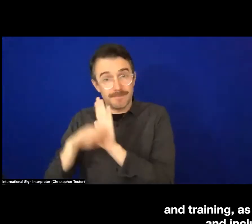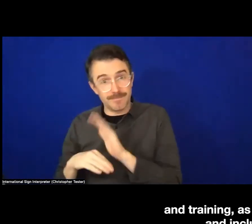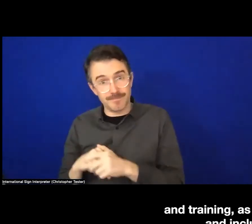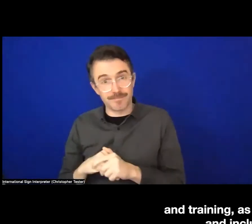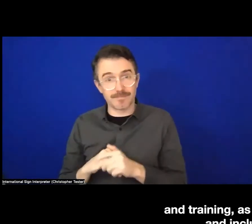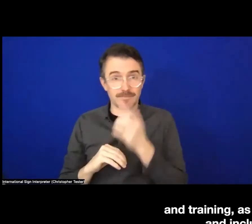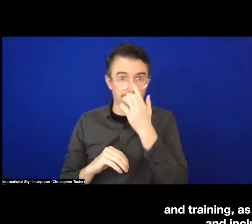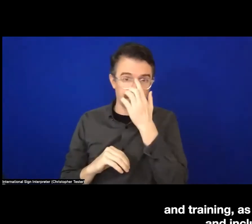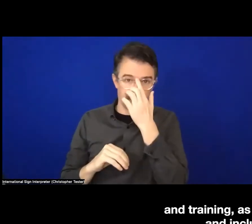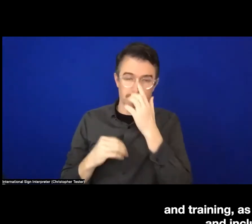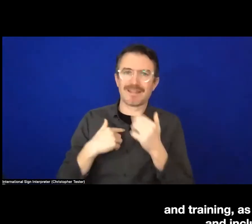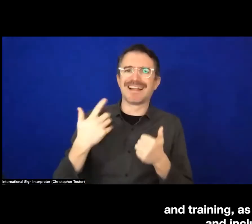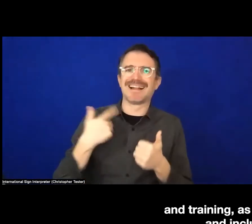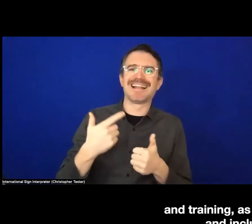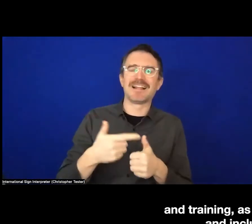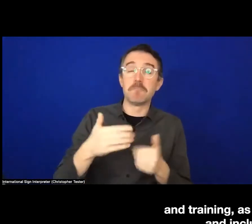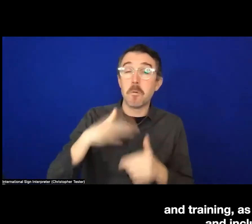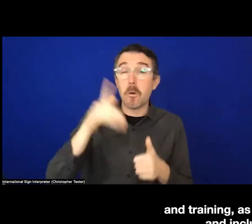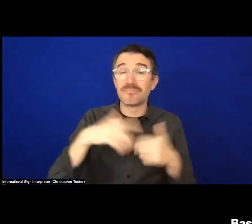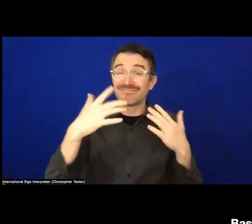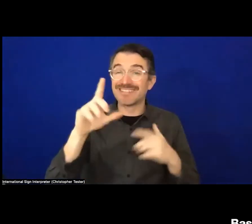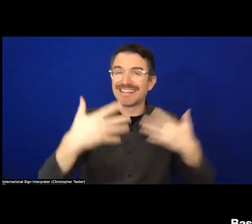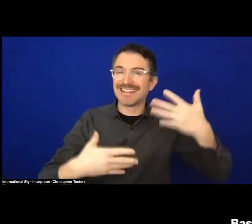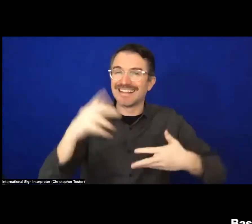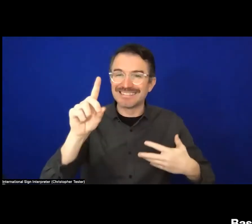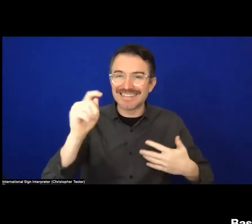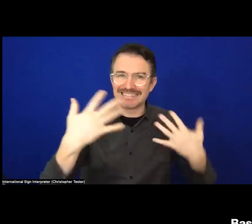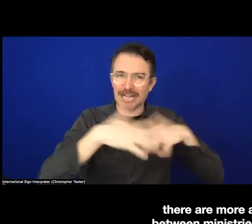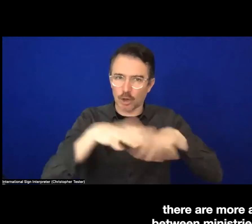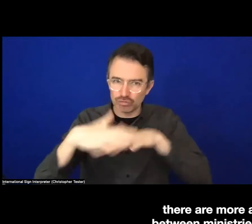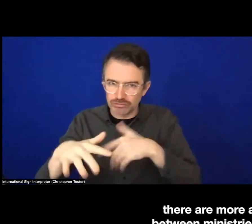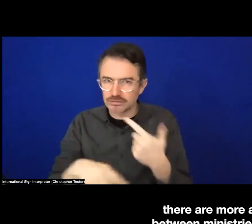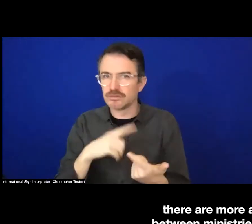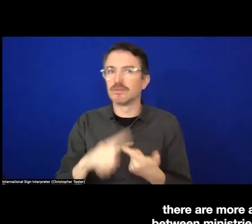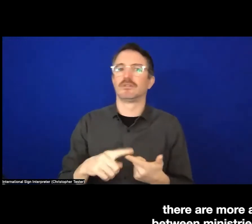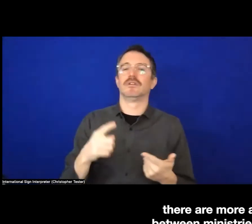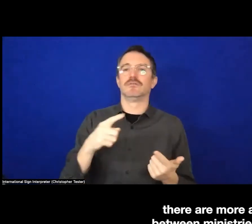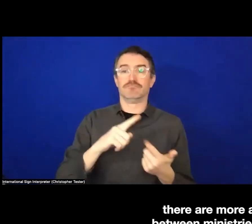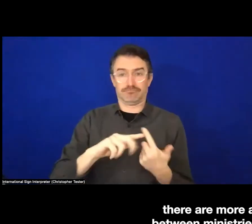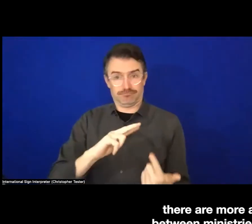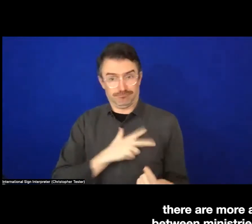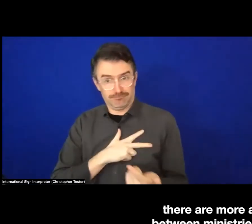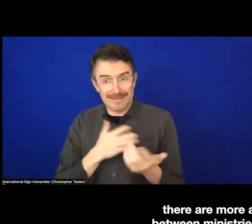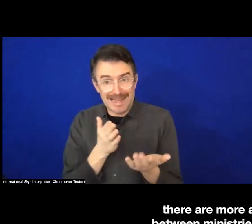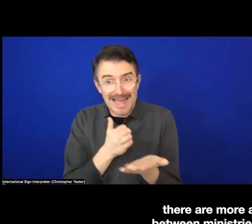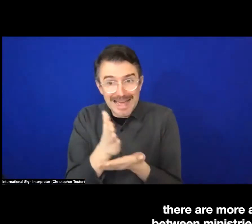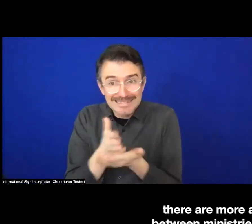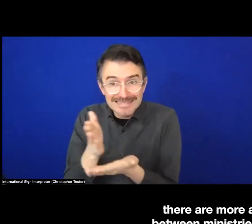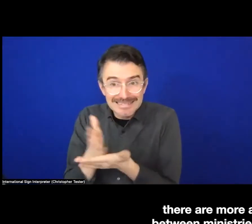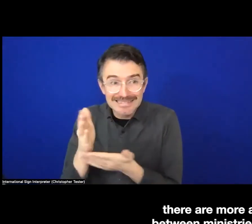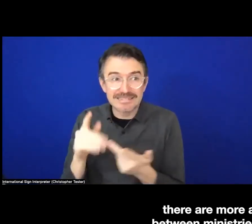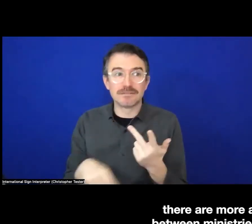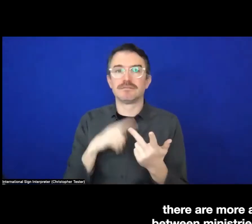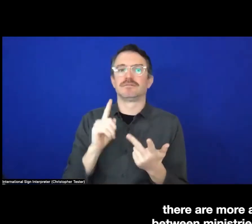and training, as well as empowerment and inclusive economy. Based on this, there are more and more collaboration